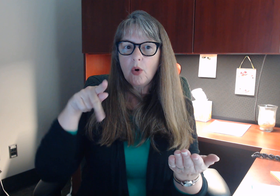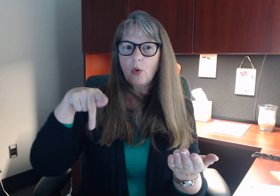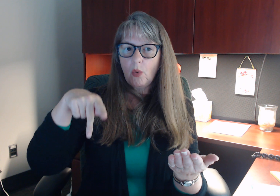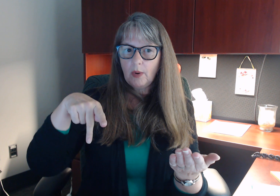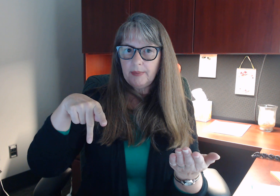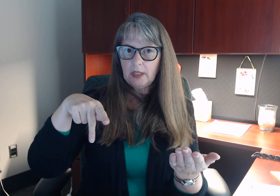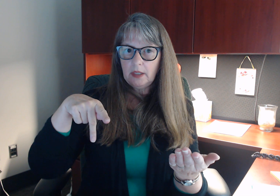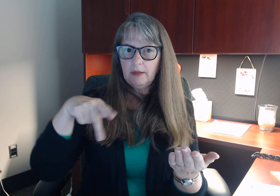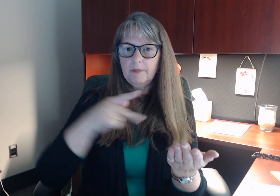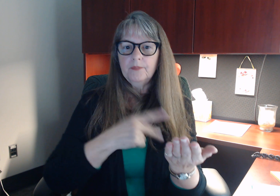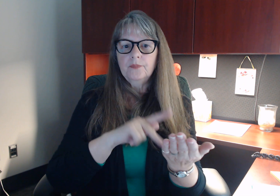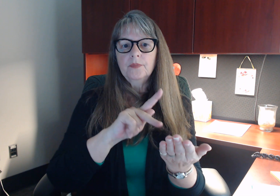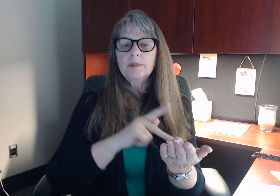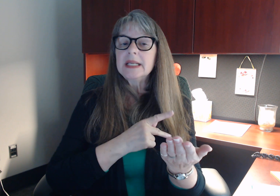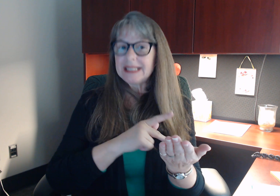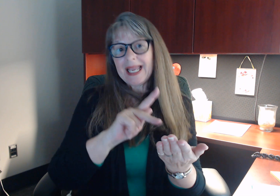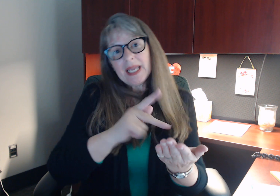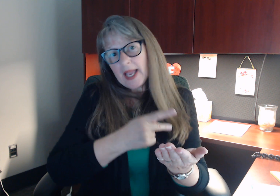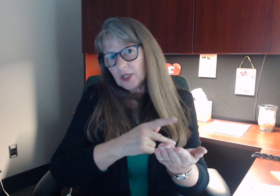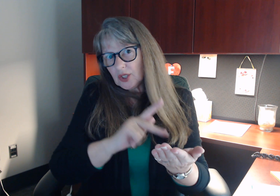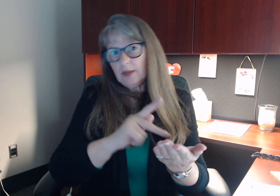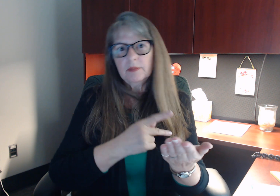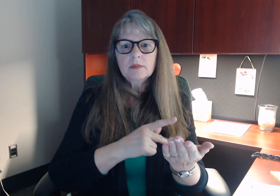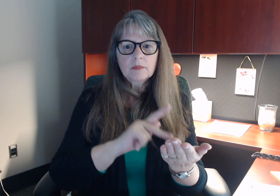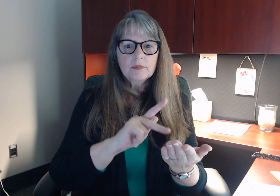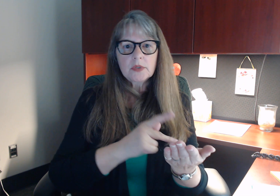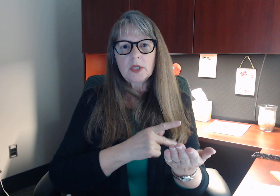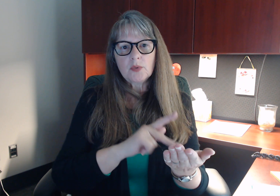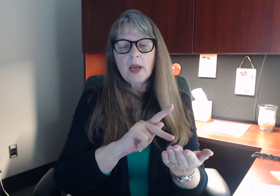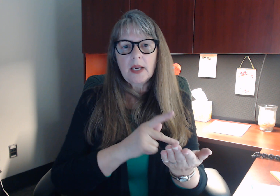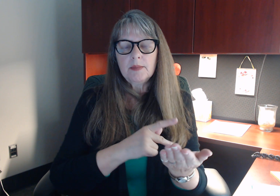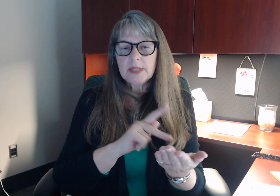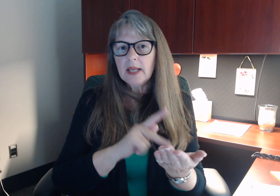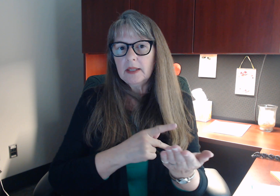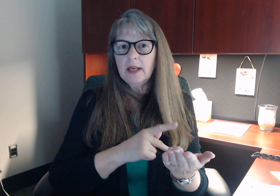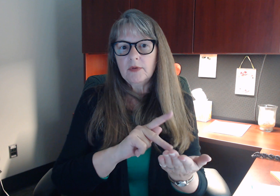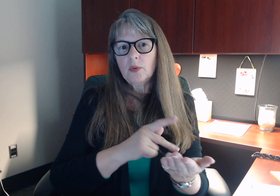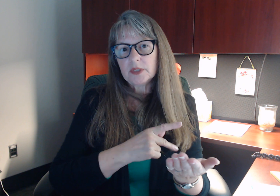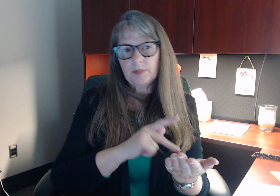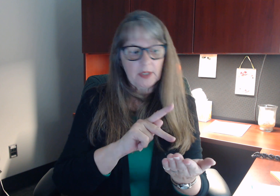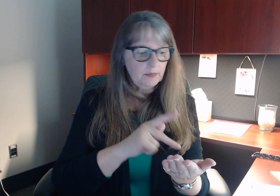or a P? But it's the K handshake. So that's why I keep saying that, even though it's a P.